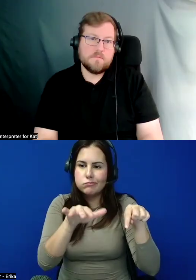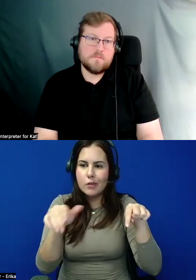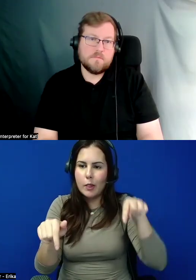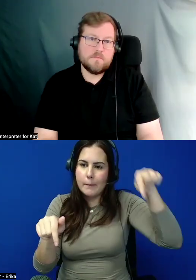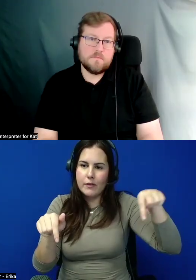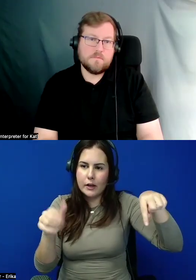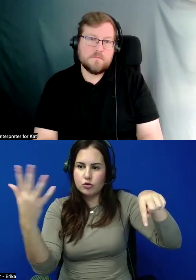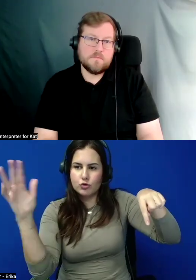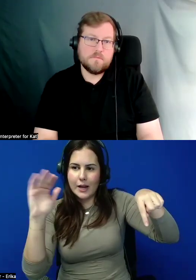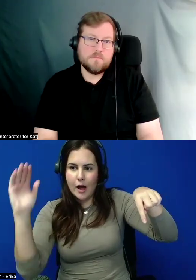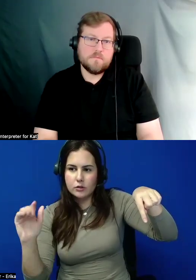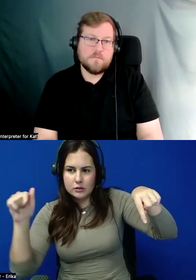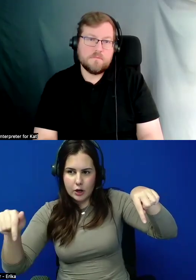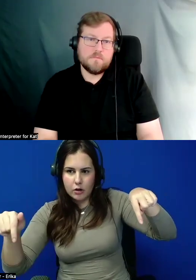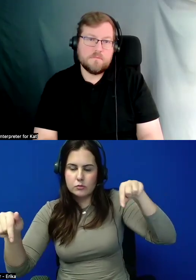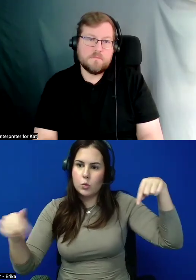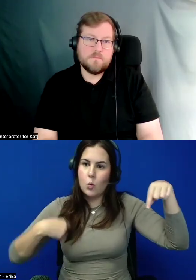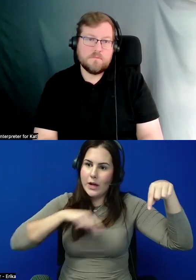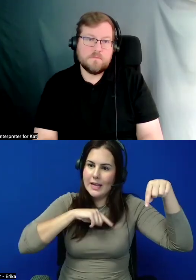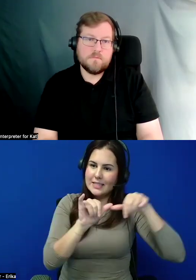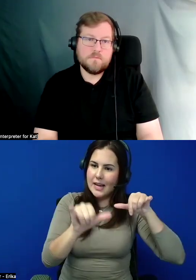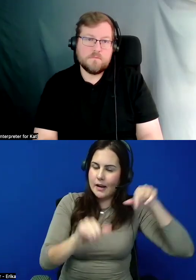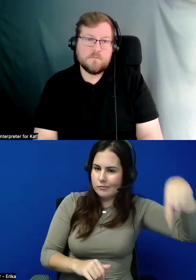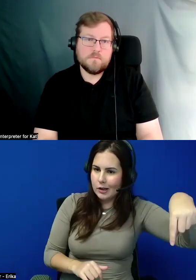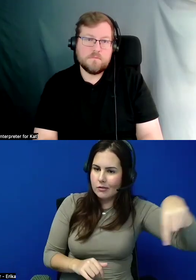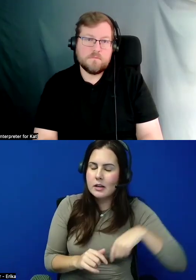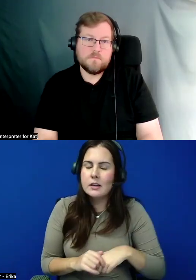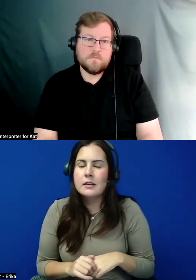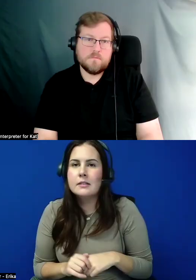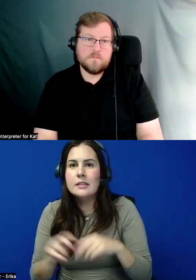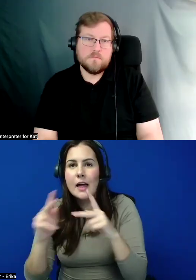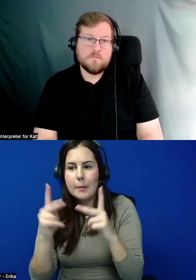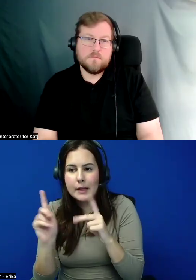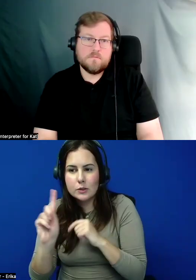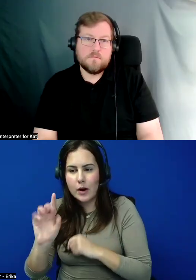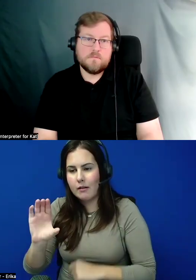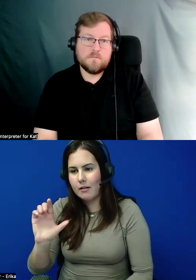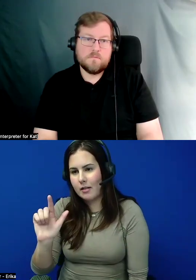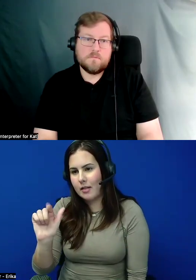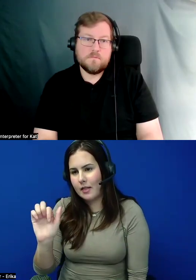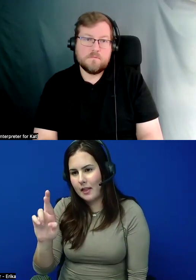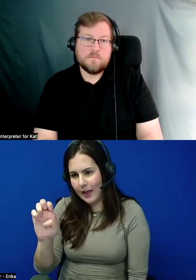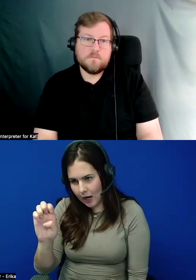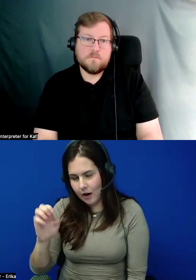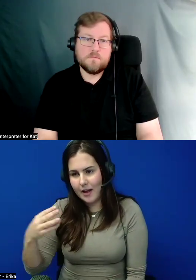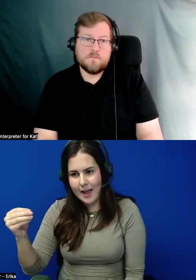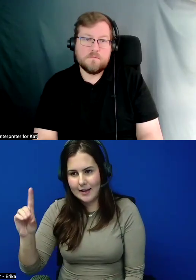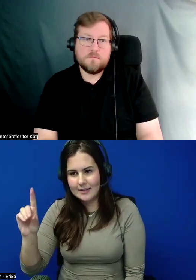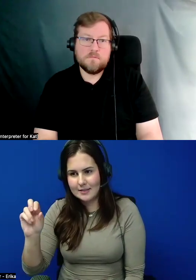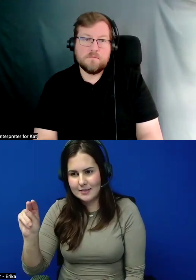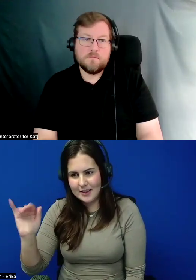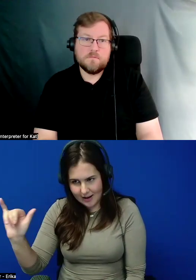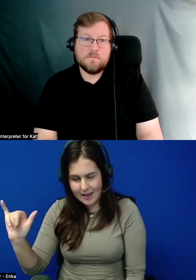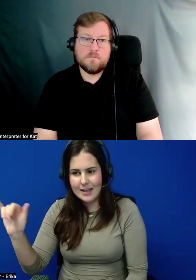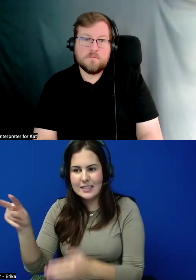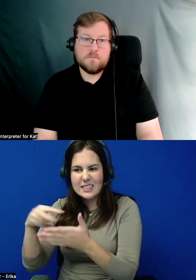the place where um, Claire and Danny dance to Danny's